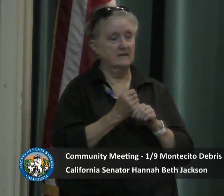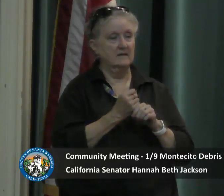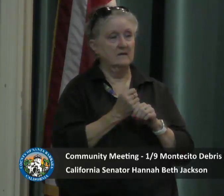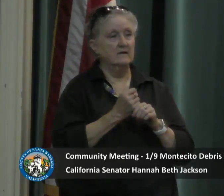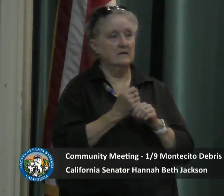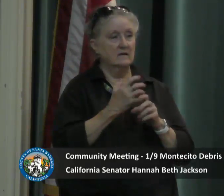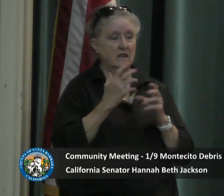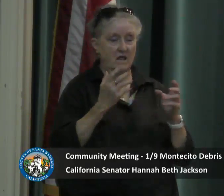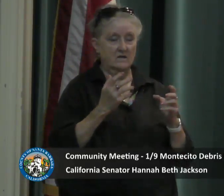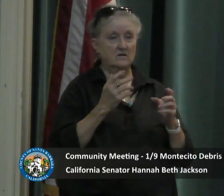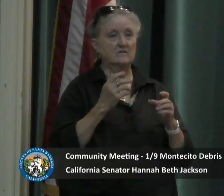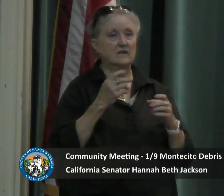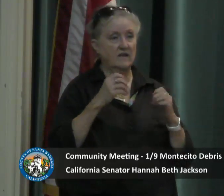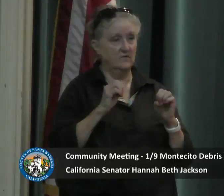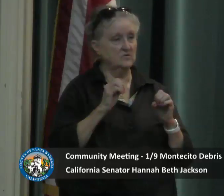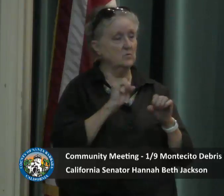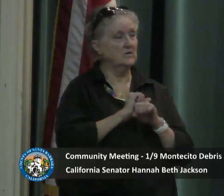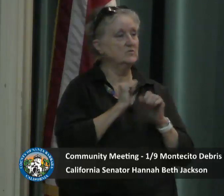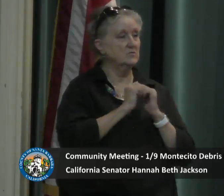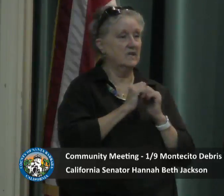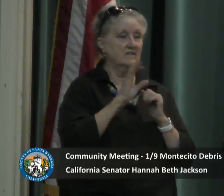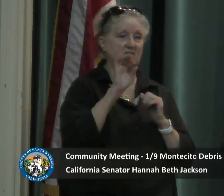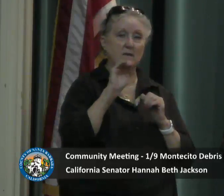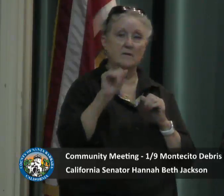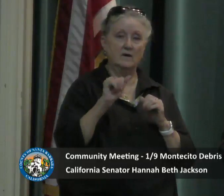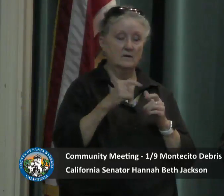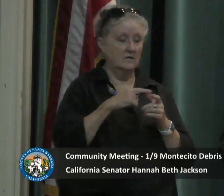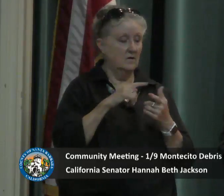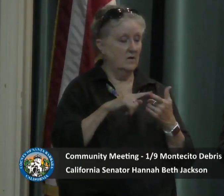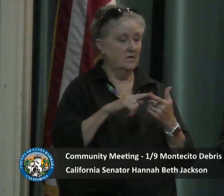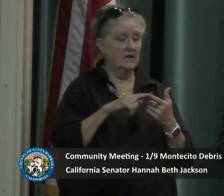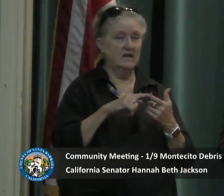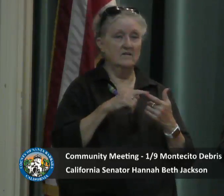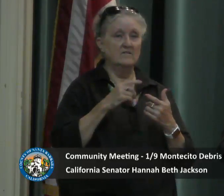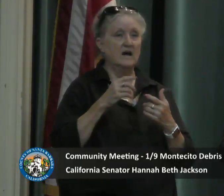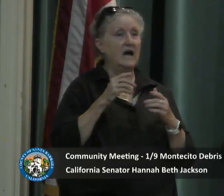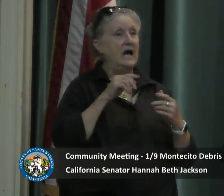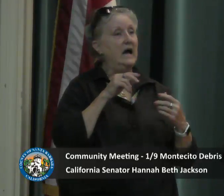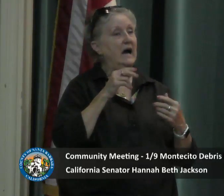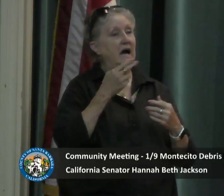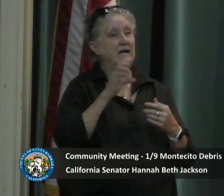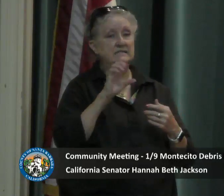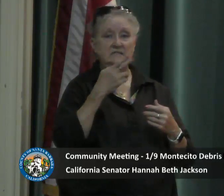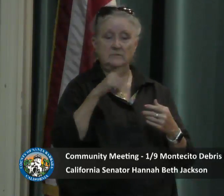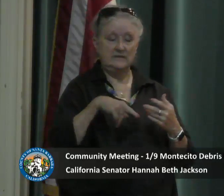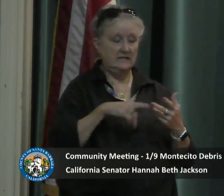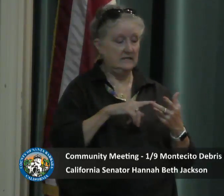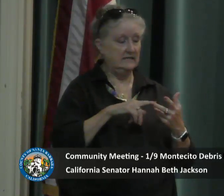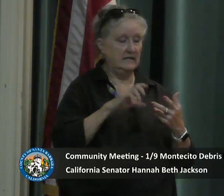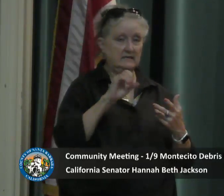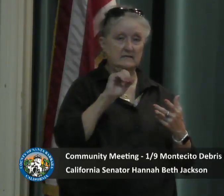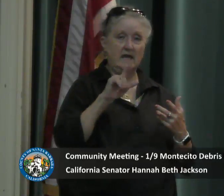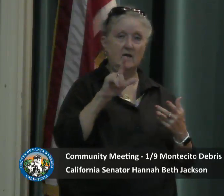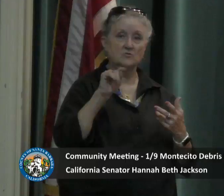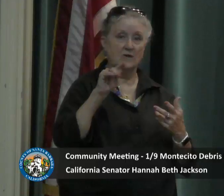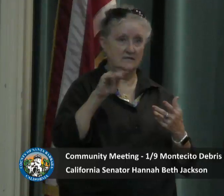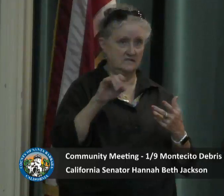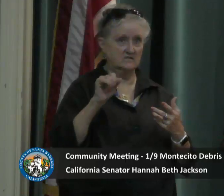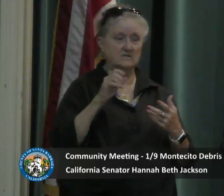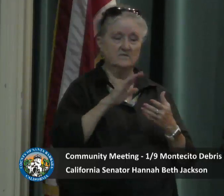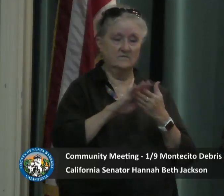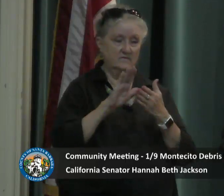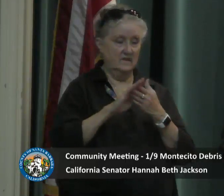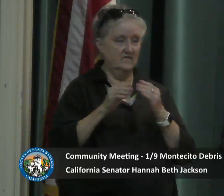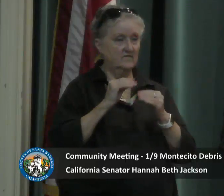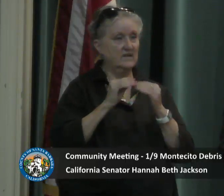efforts, the working together. We've got FEMA out there, we've got the Highway Patrol, we had Caltrans put the freeway back in shape, we even